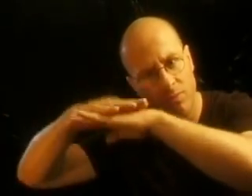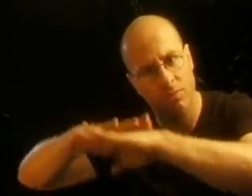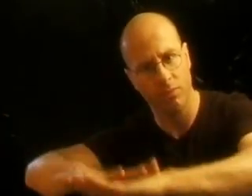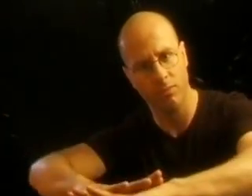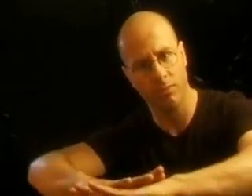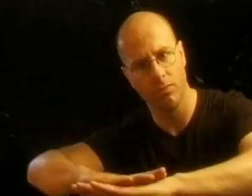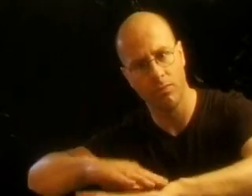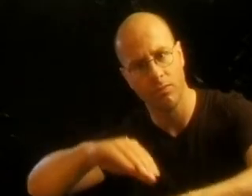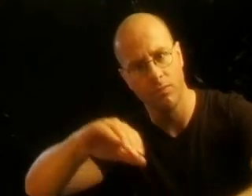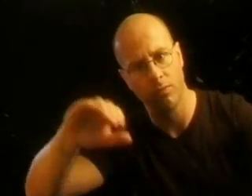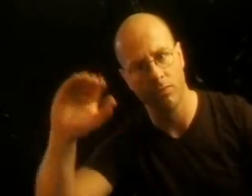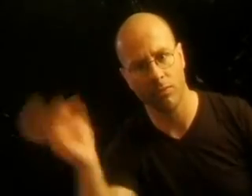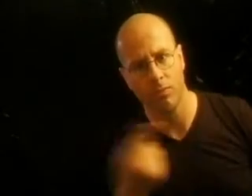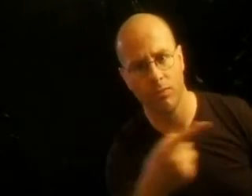I press execute.